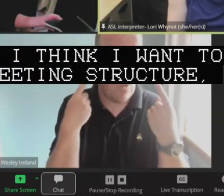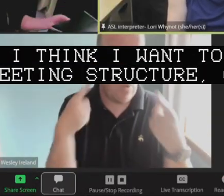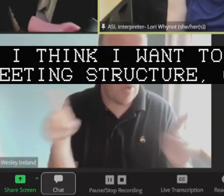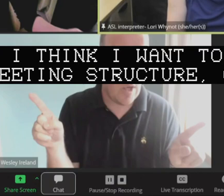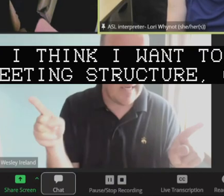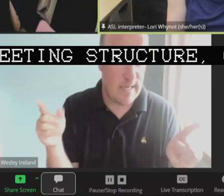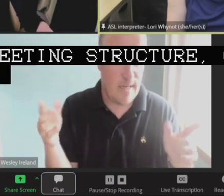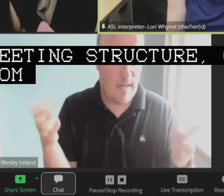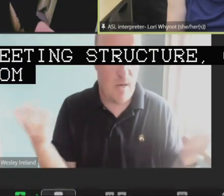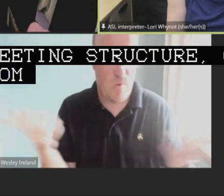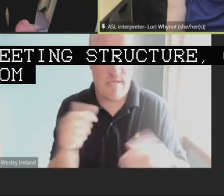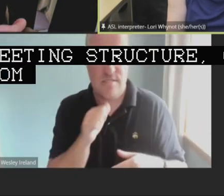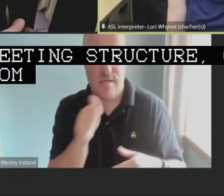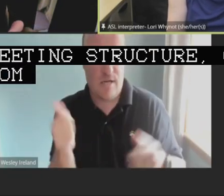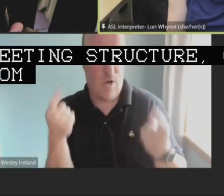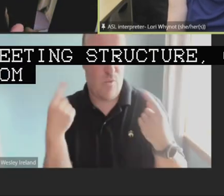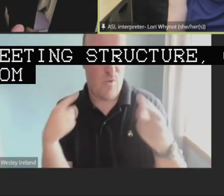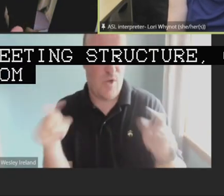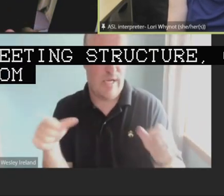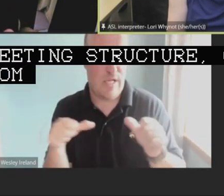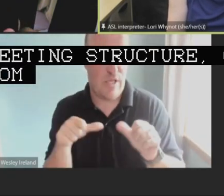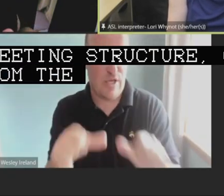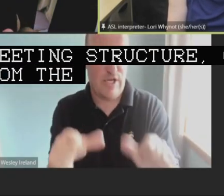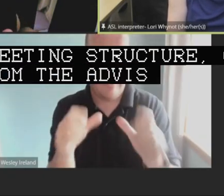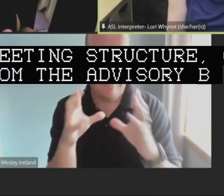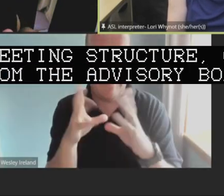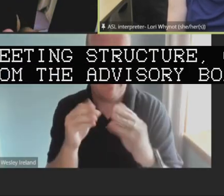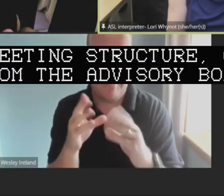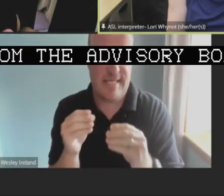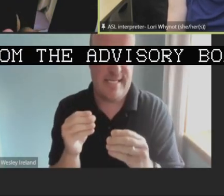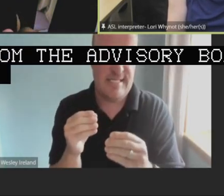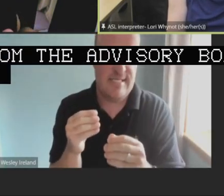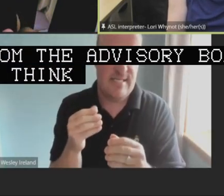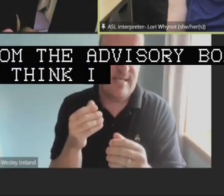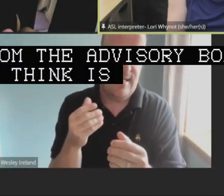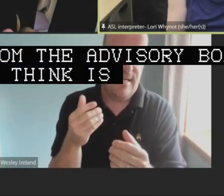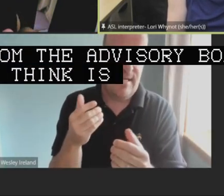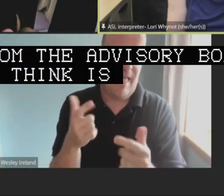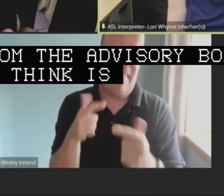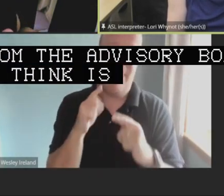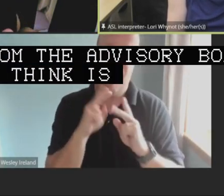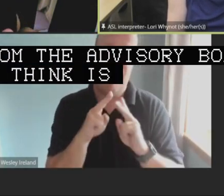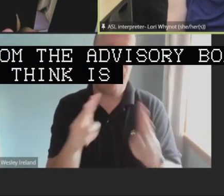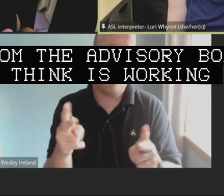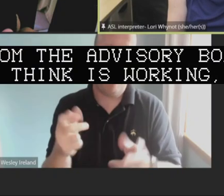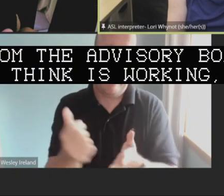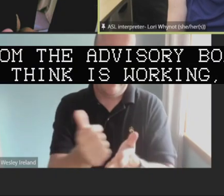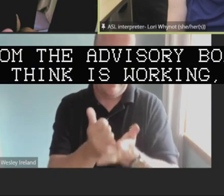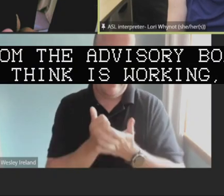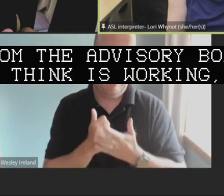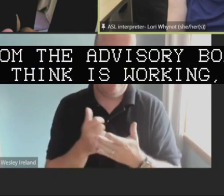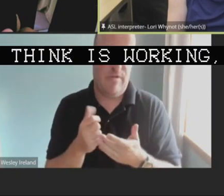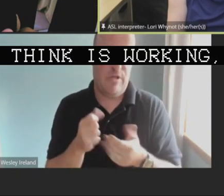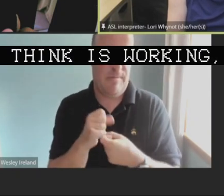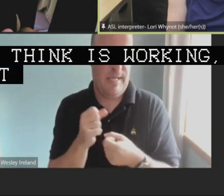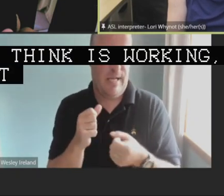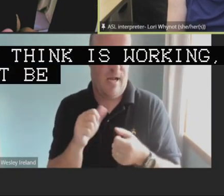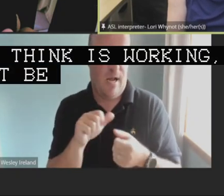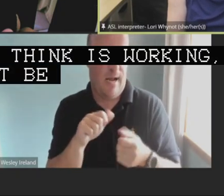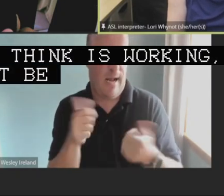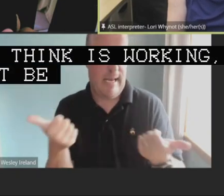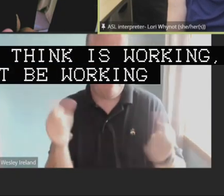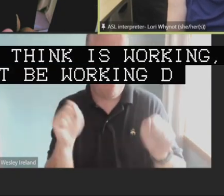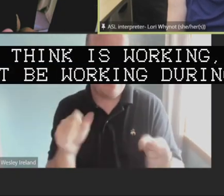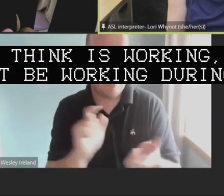board on what you think is working, what maybe not be working during the meetings. I think that'll be